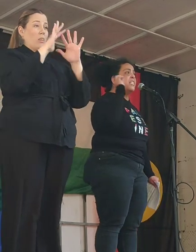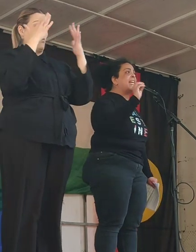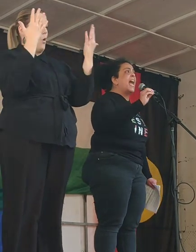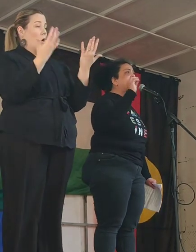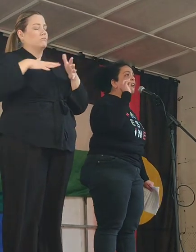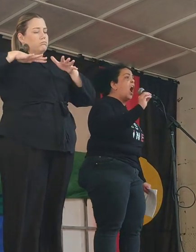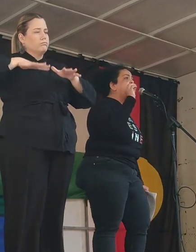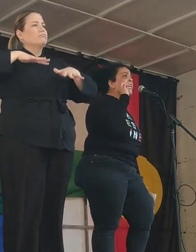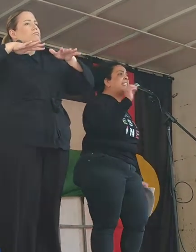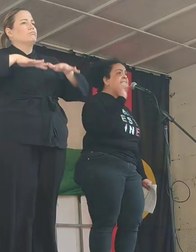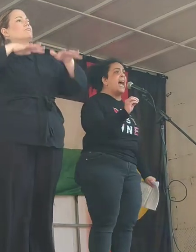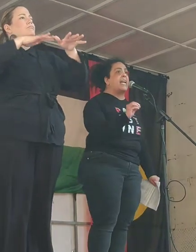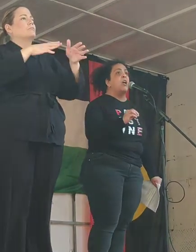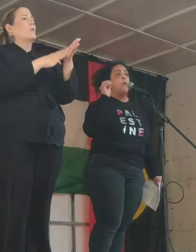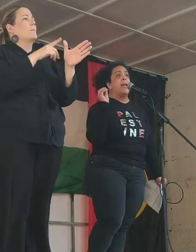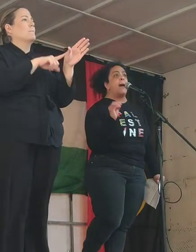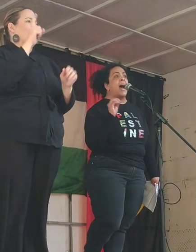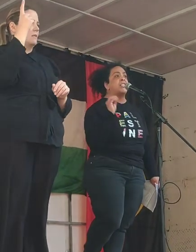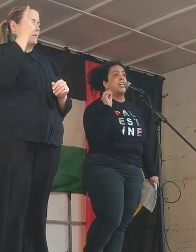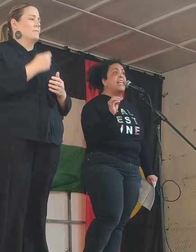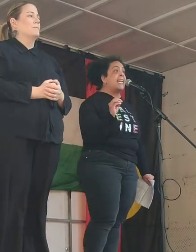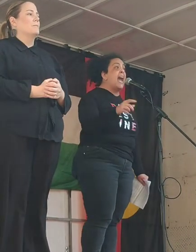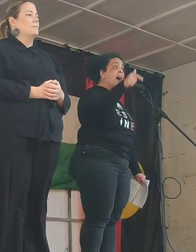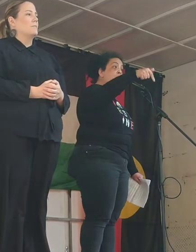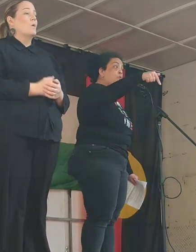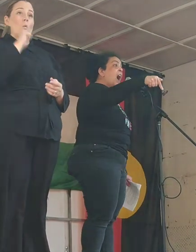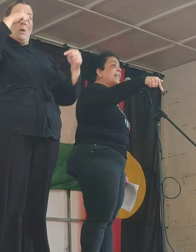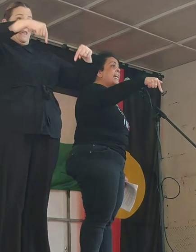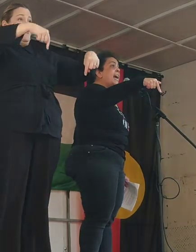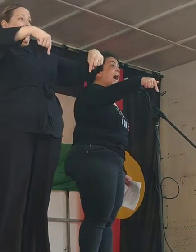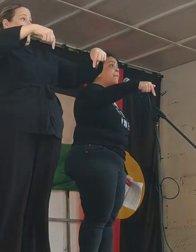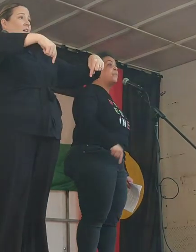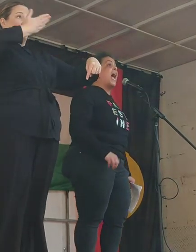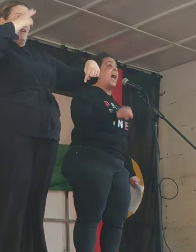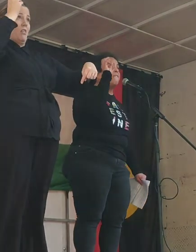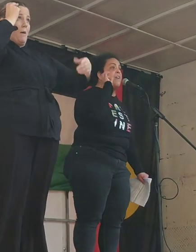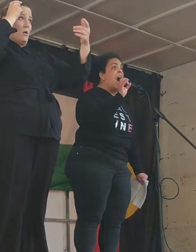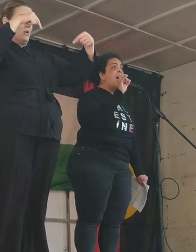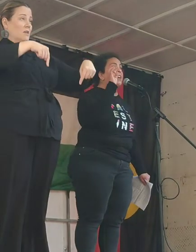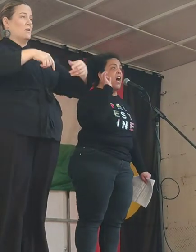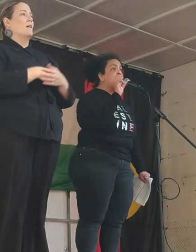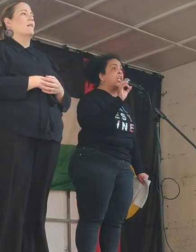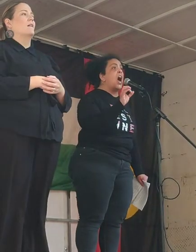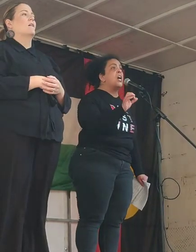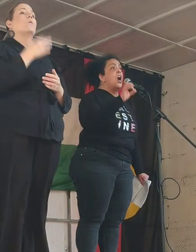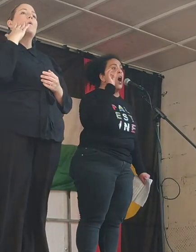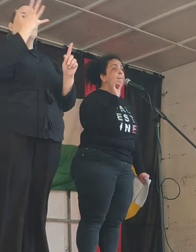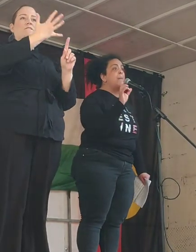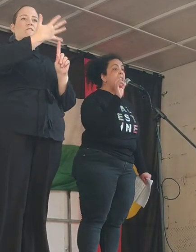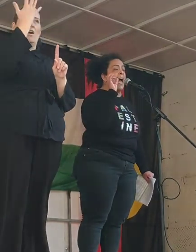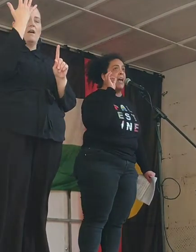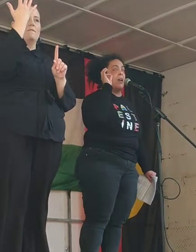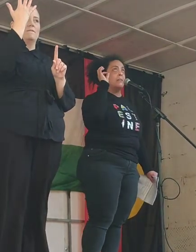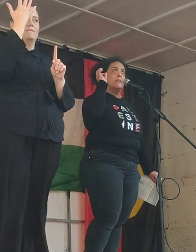march together on this day. We are marching here, right here, at 5 o'clock on